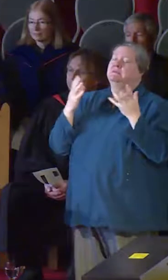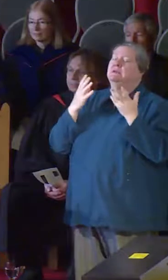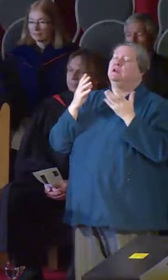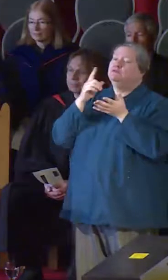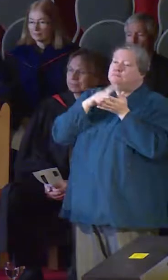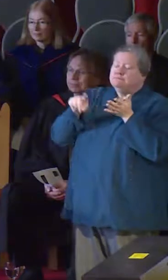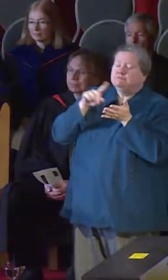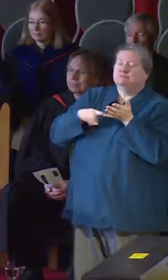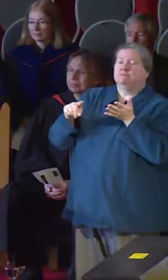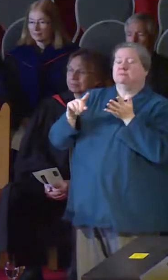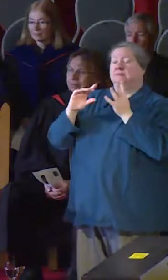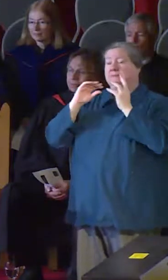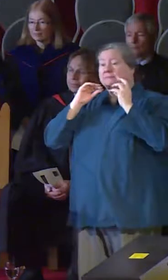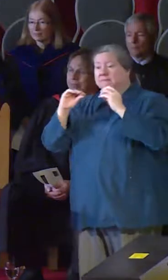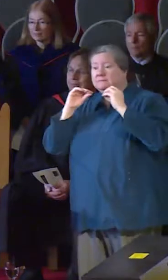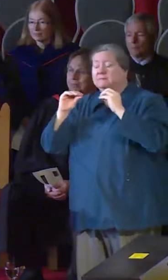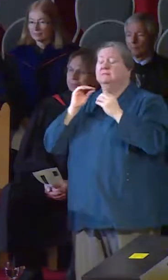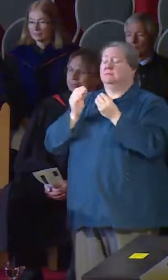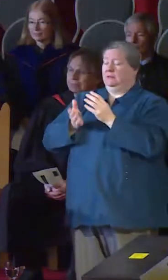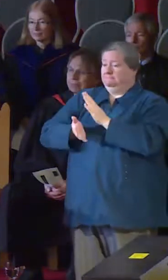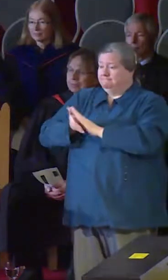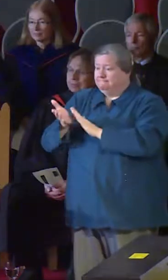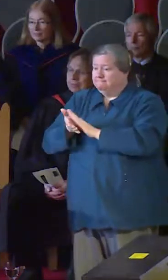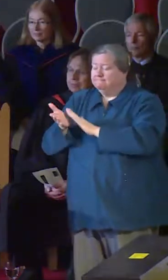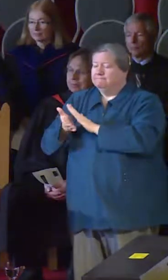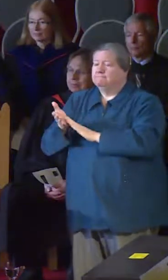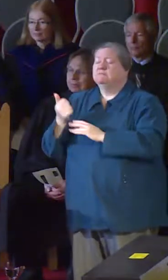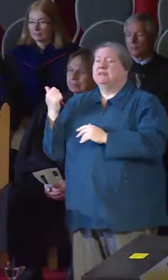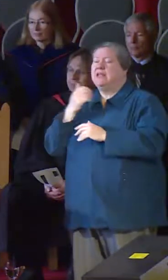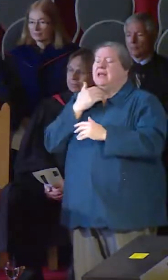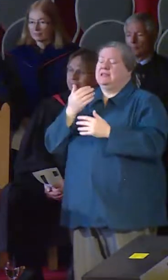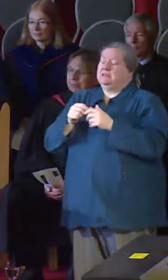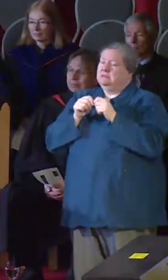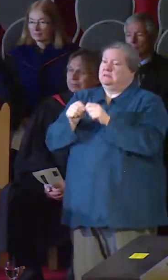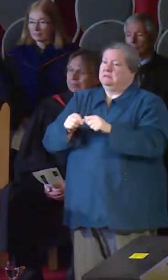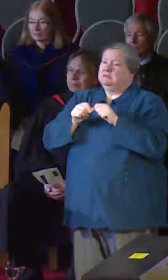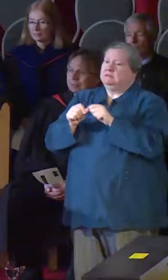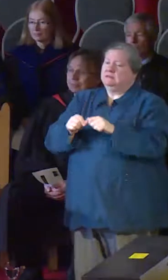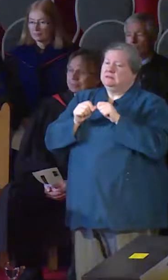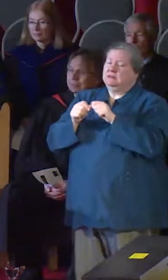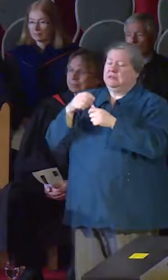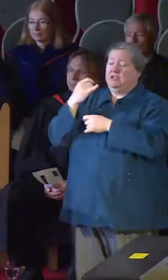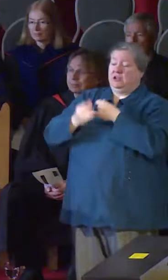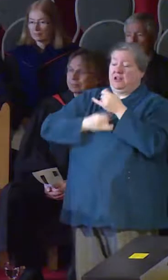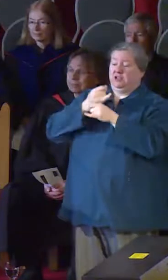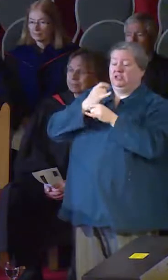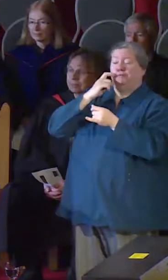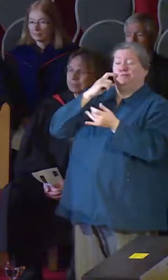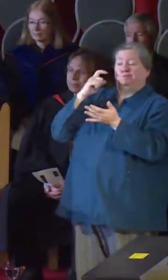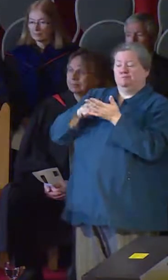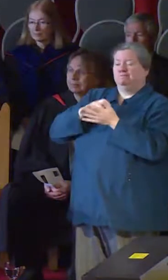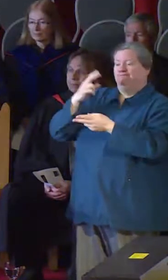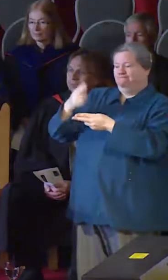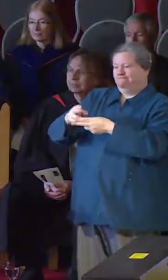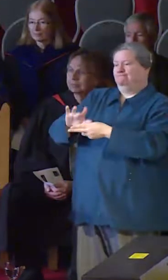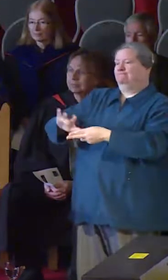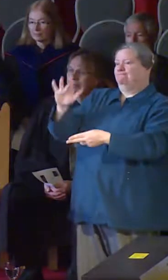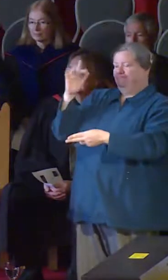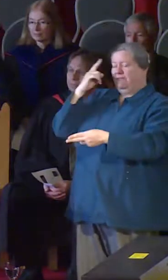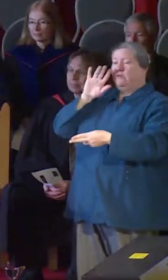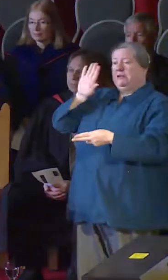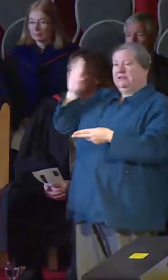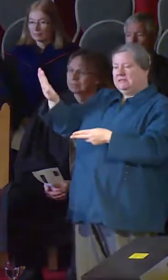and administration, and has a record of sustained internationally recognized scholarship. In